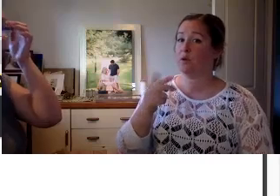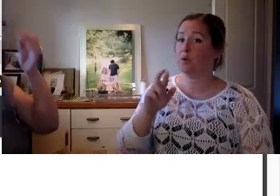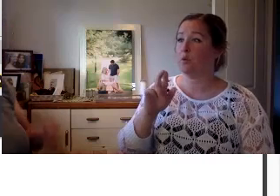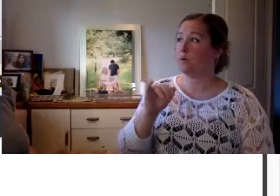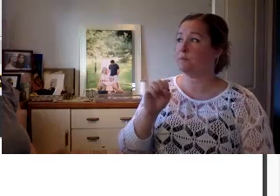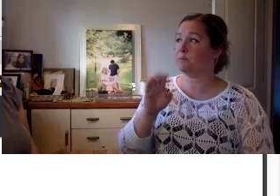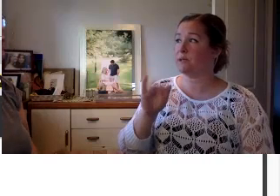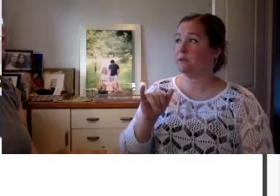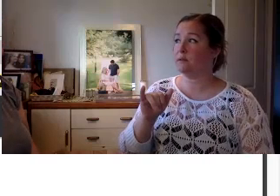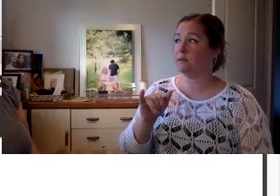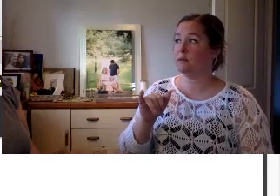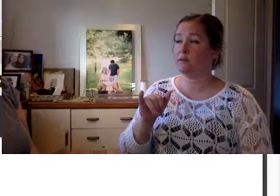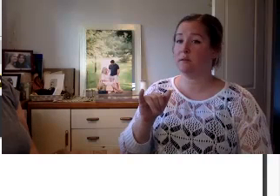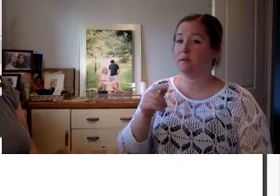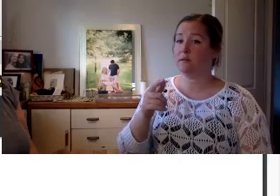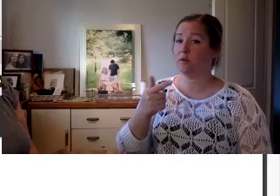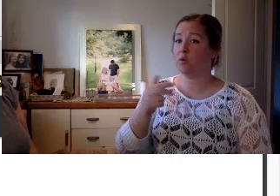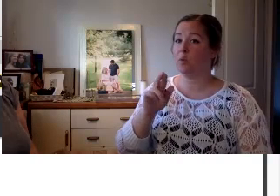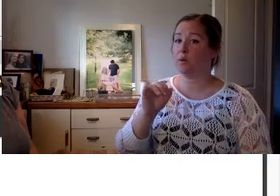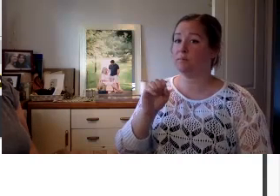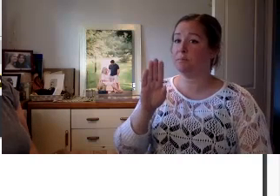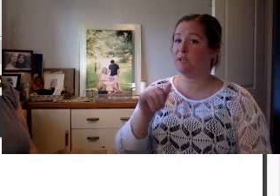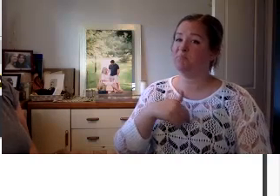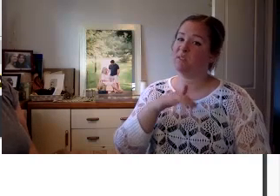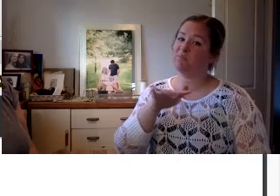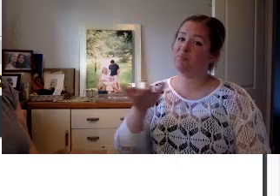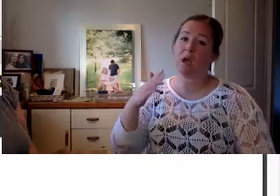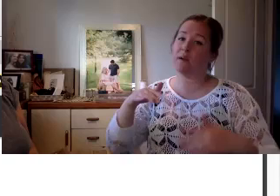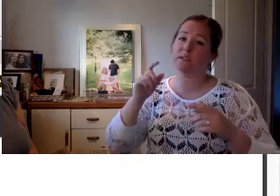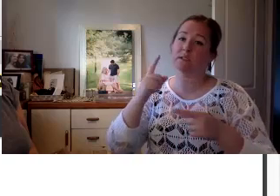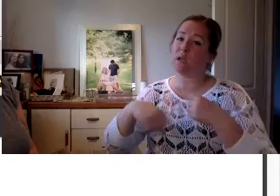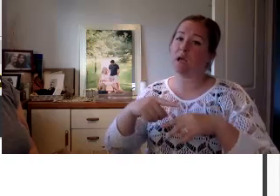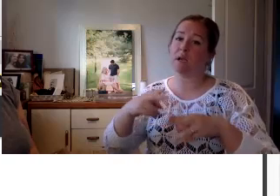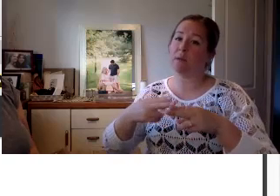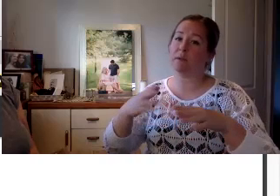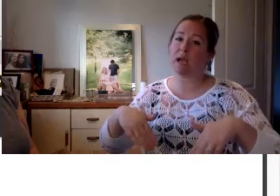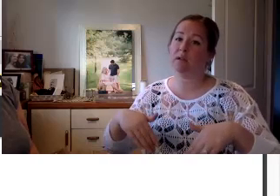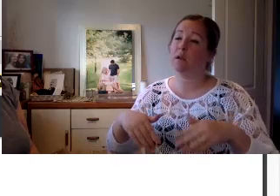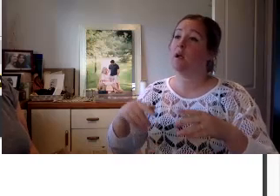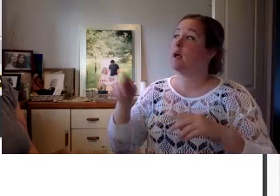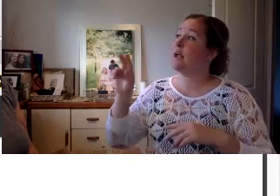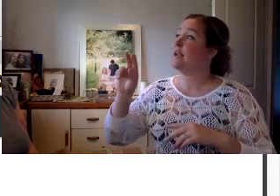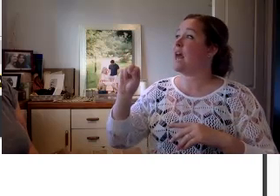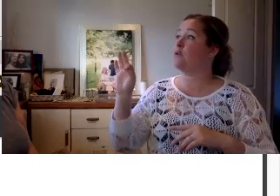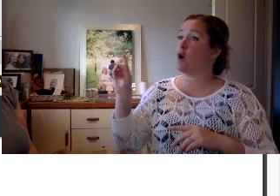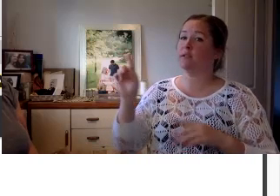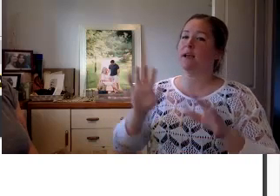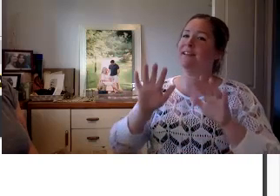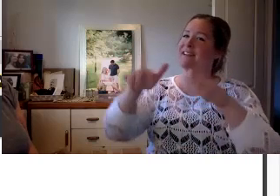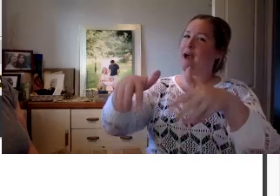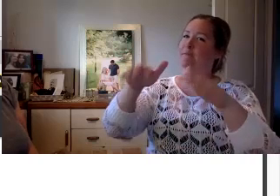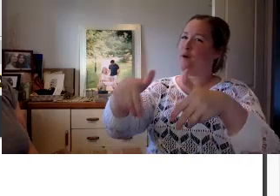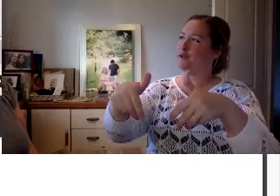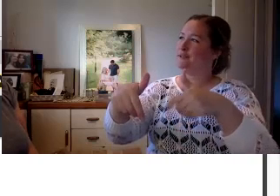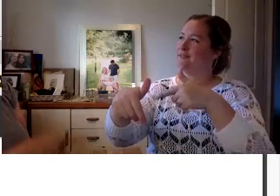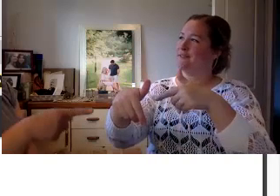and then I live in Grimsby. You'd have to finger spell Grimsby. There is no sign name yet for Grimsby.